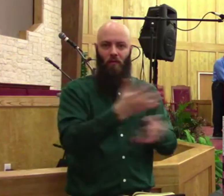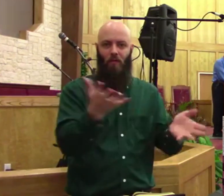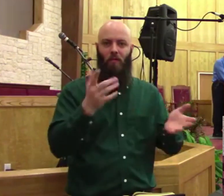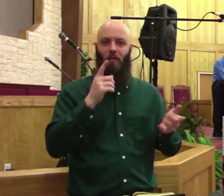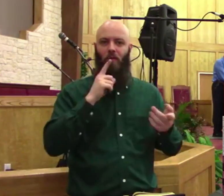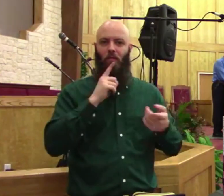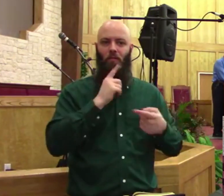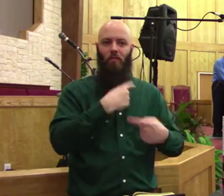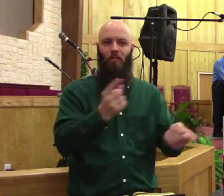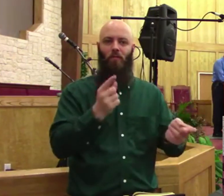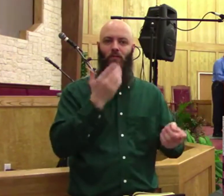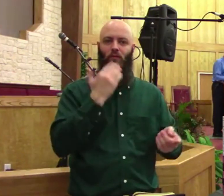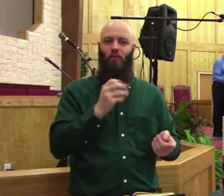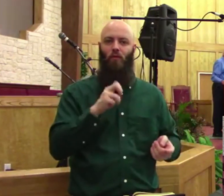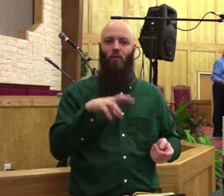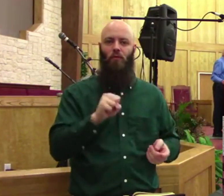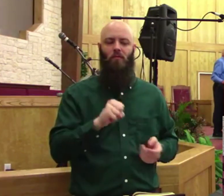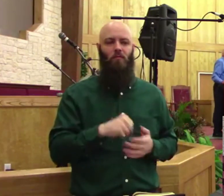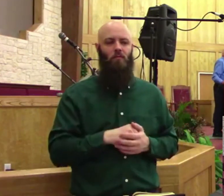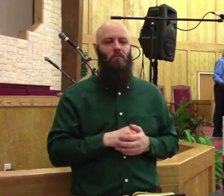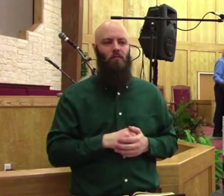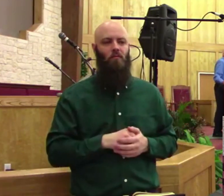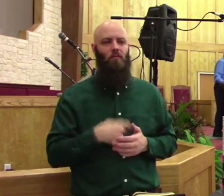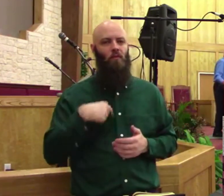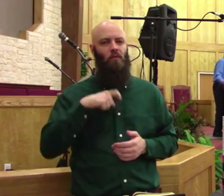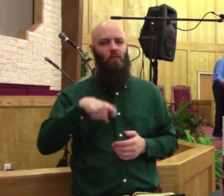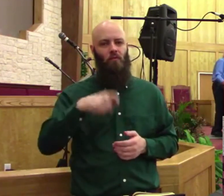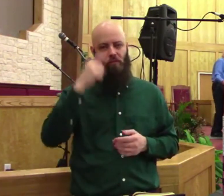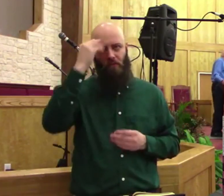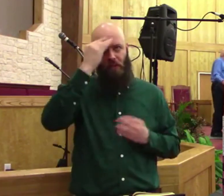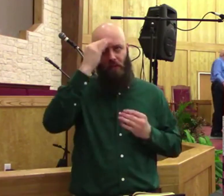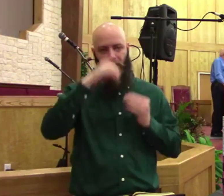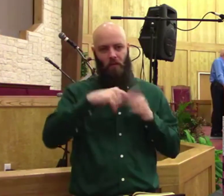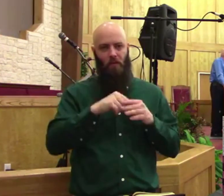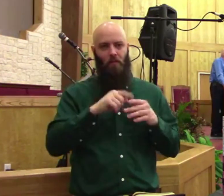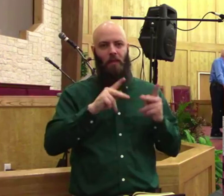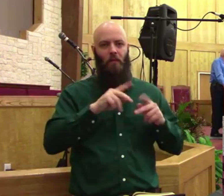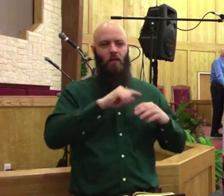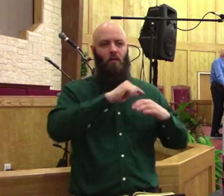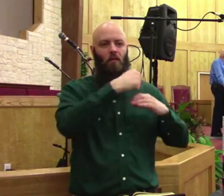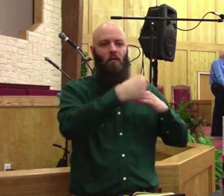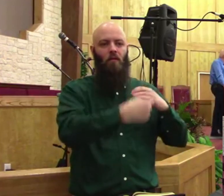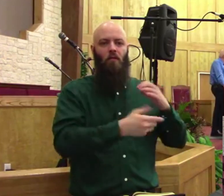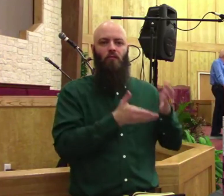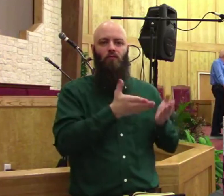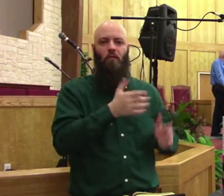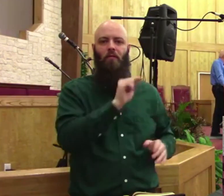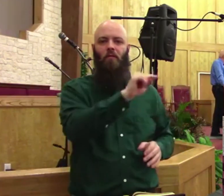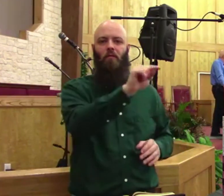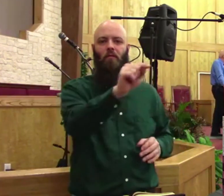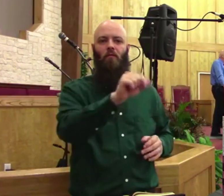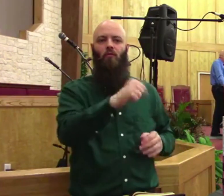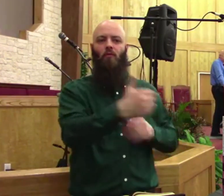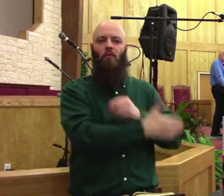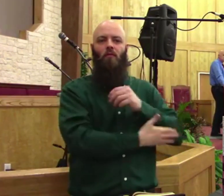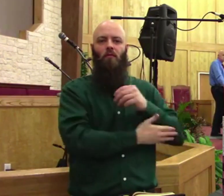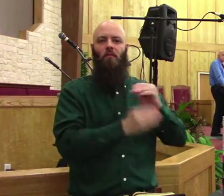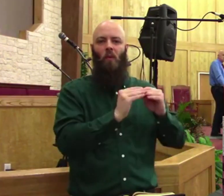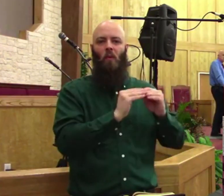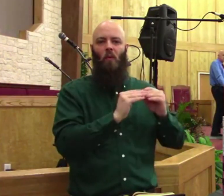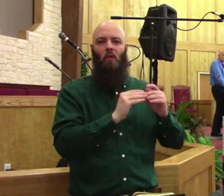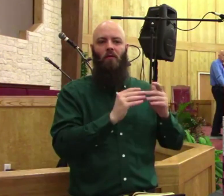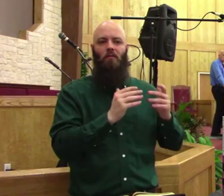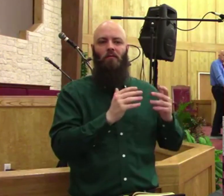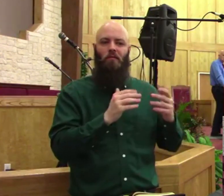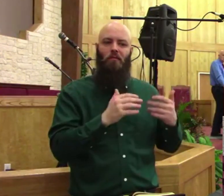We might think about those who are serving around the world in nations less fortunate than ours. Though we